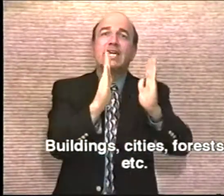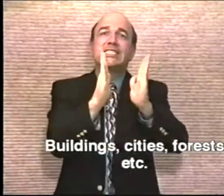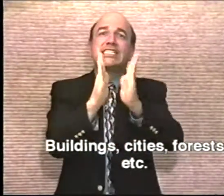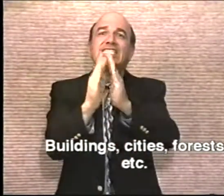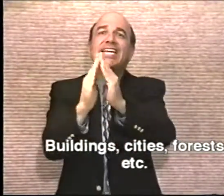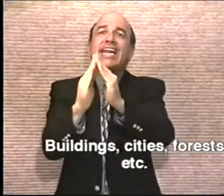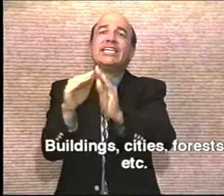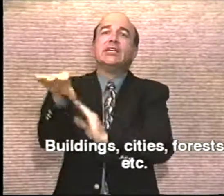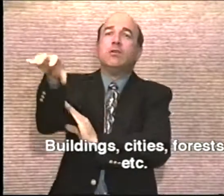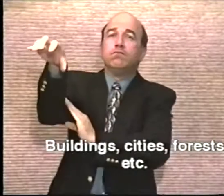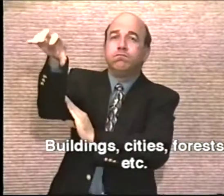city,